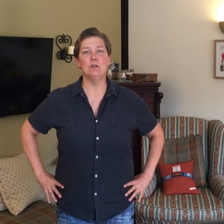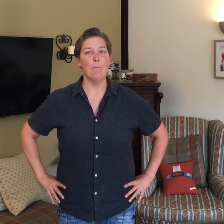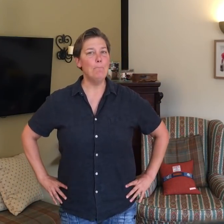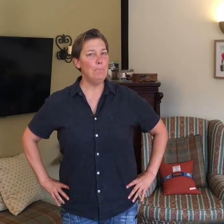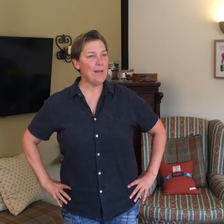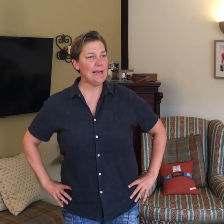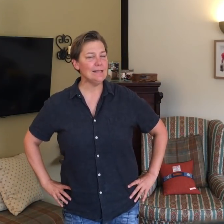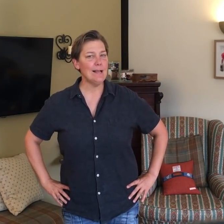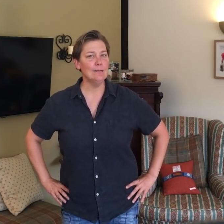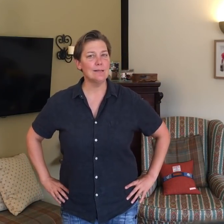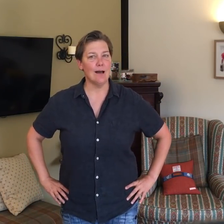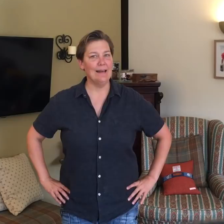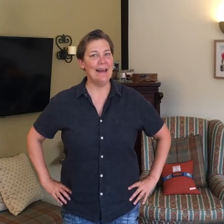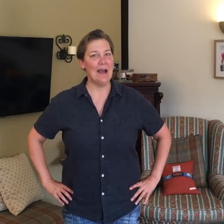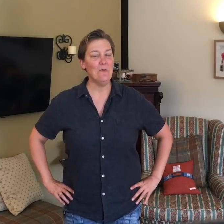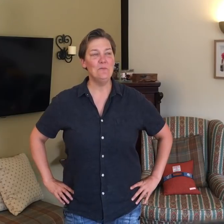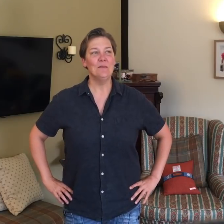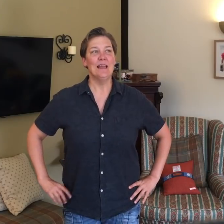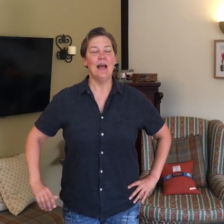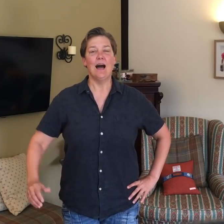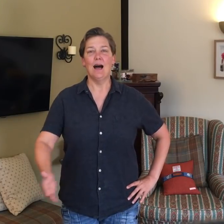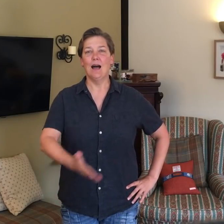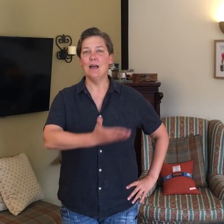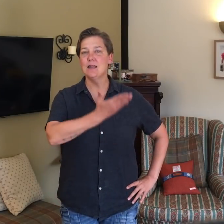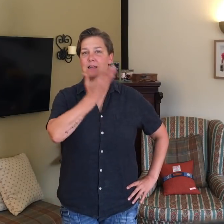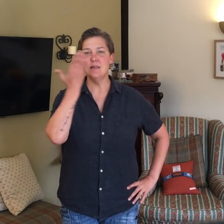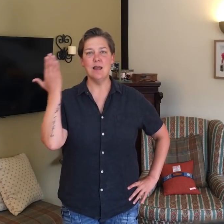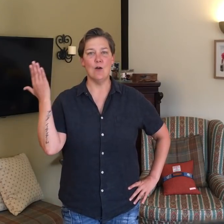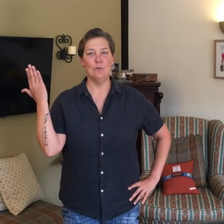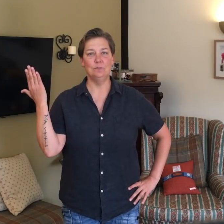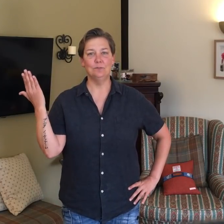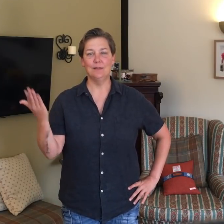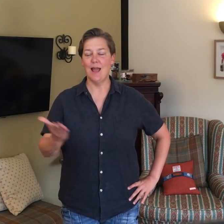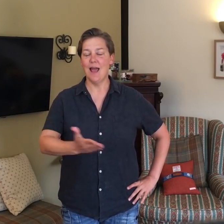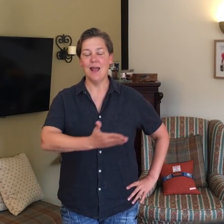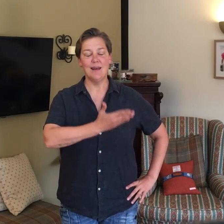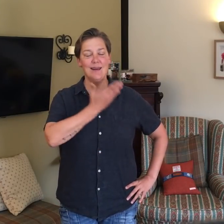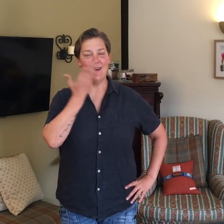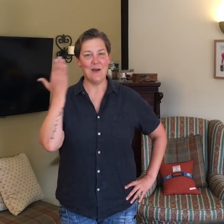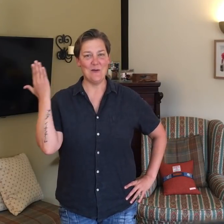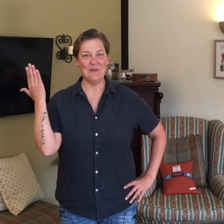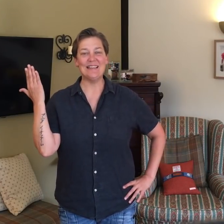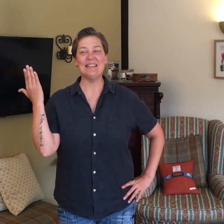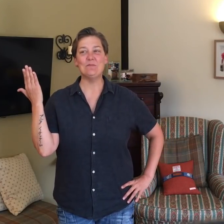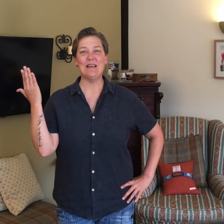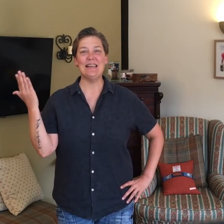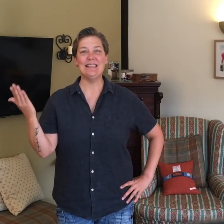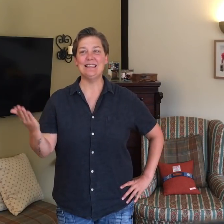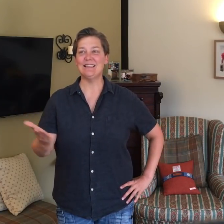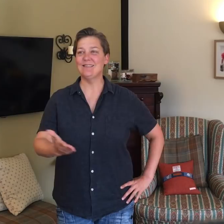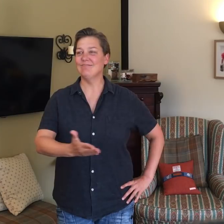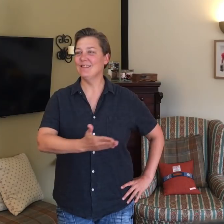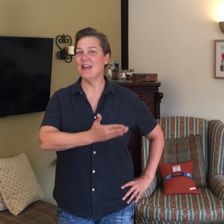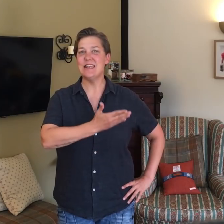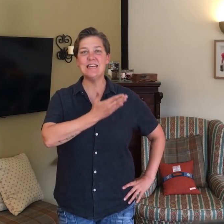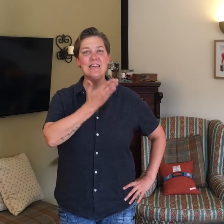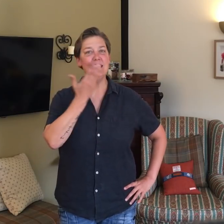a BSL sign now. No. No. This means